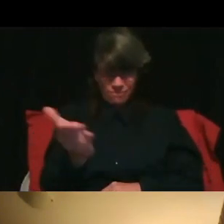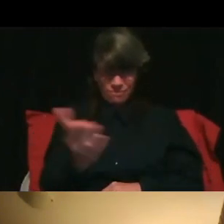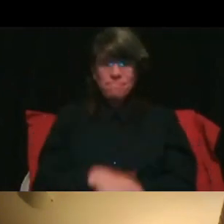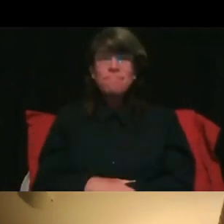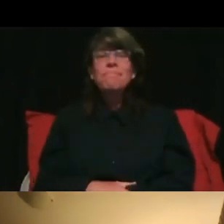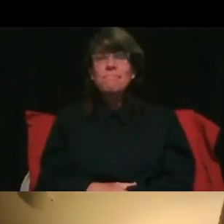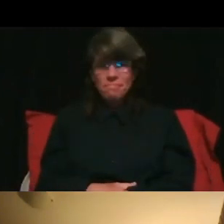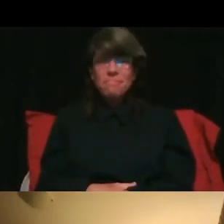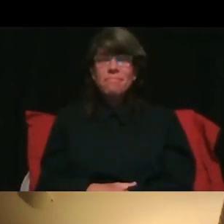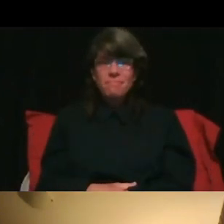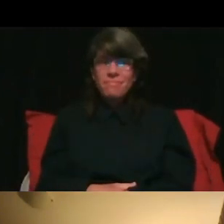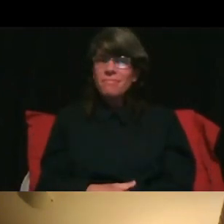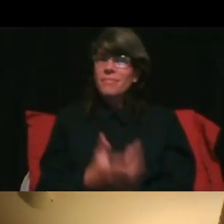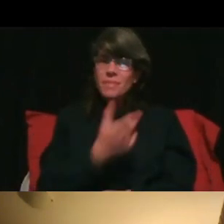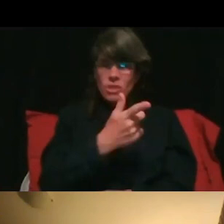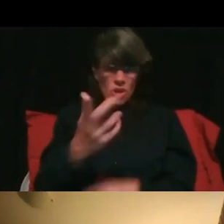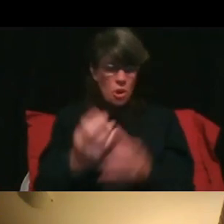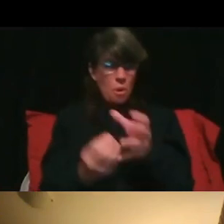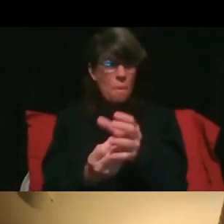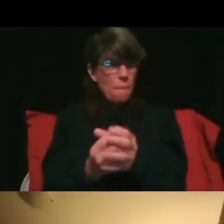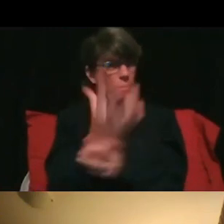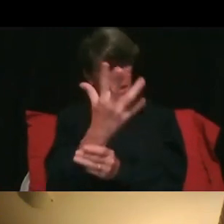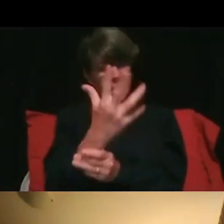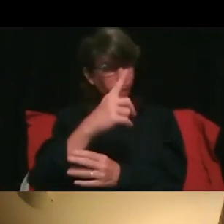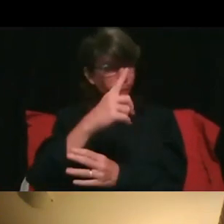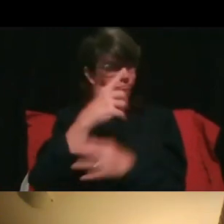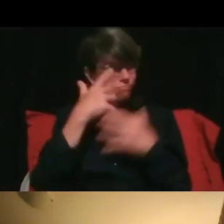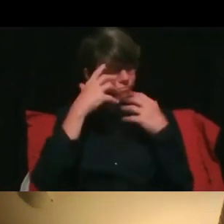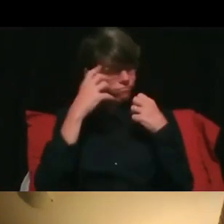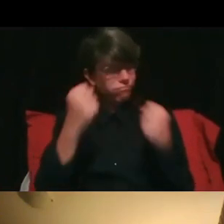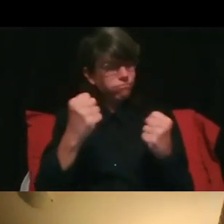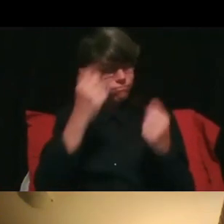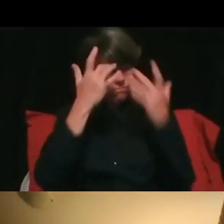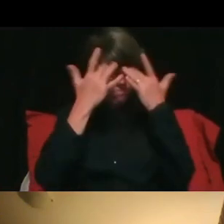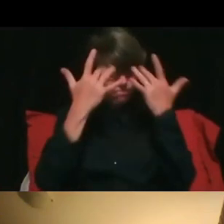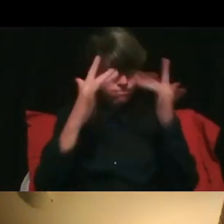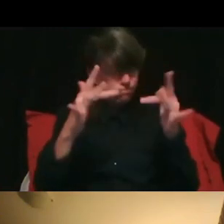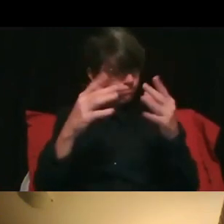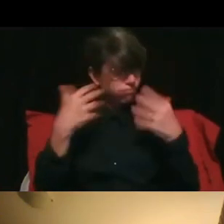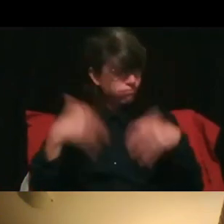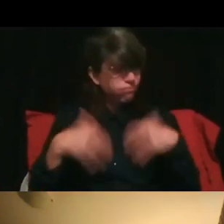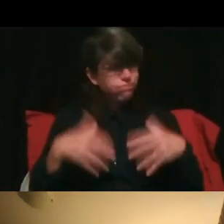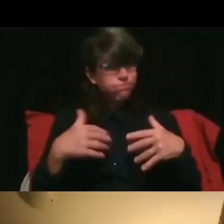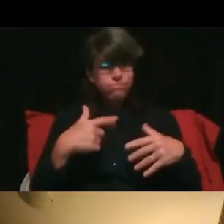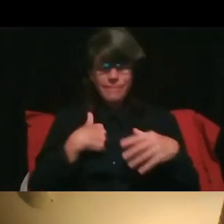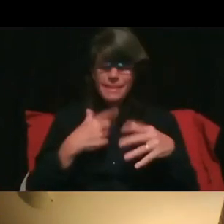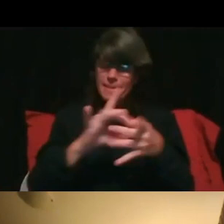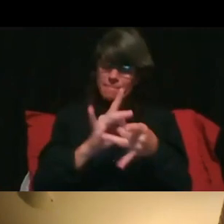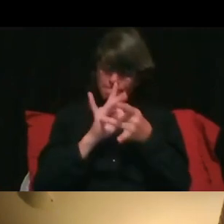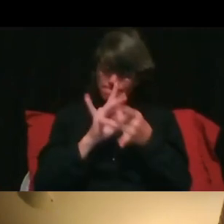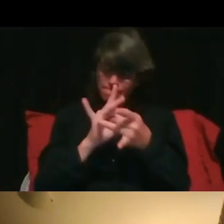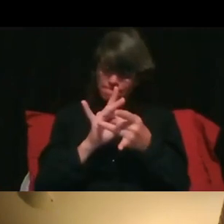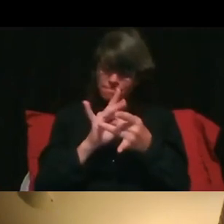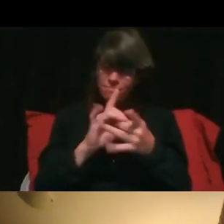You are a plant whisperer. You are really close and connected to